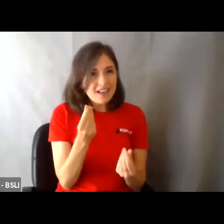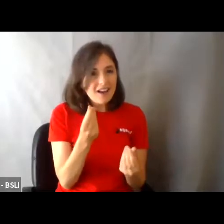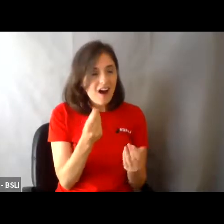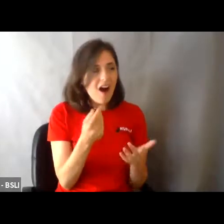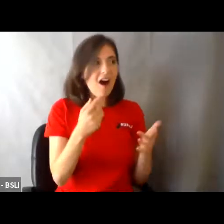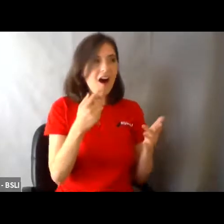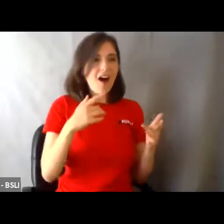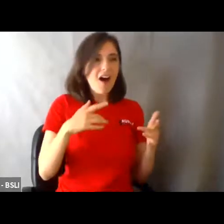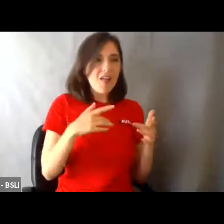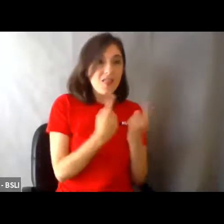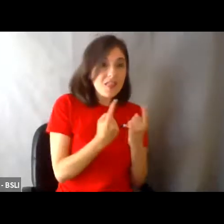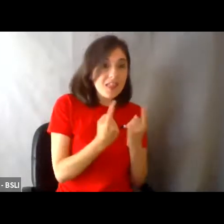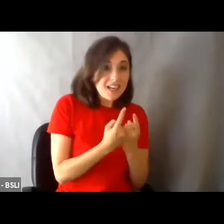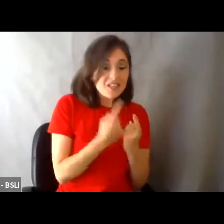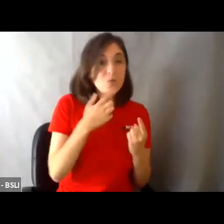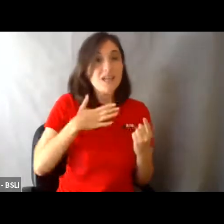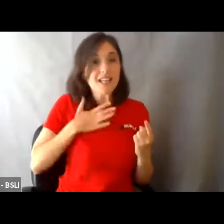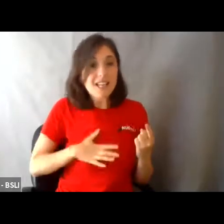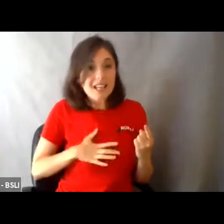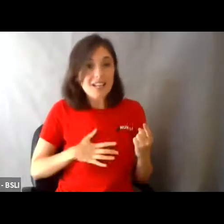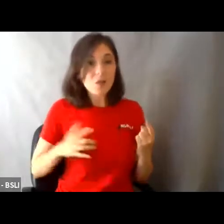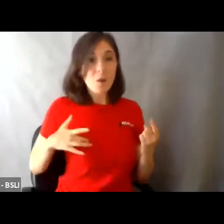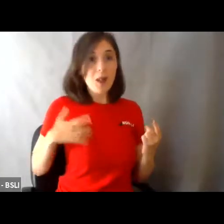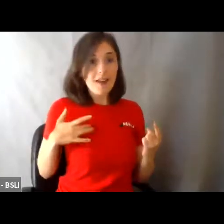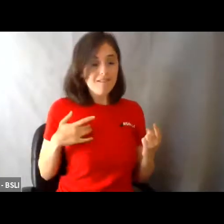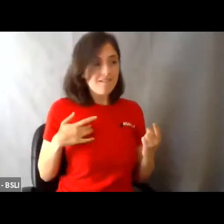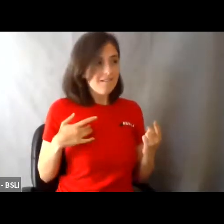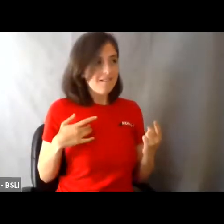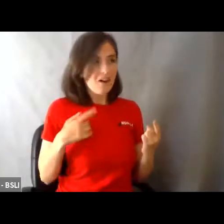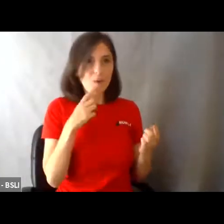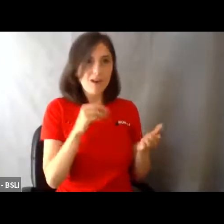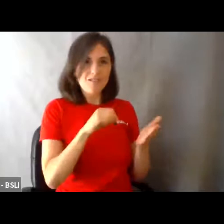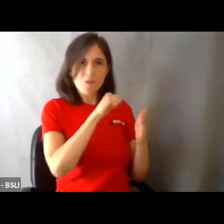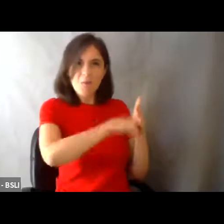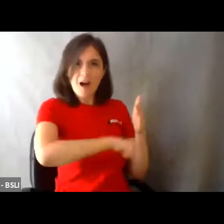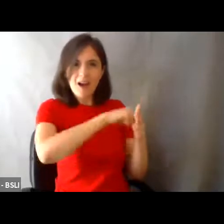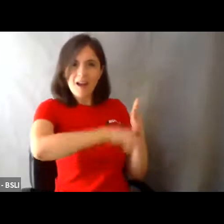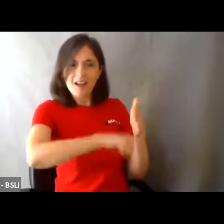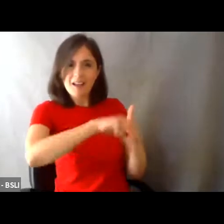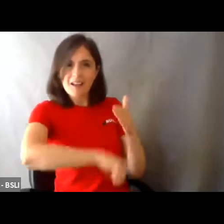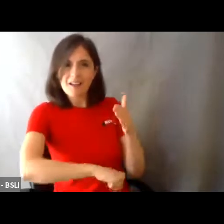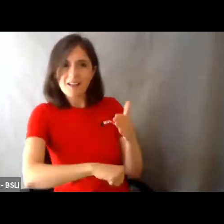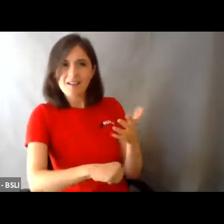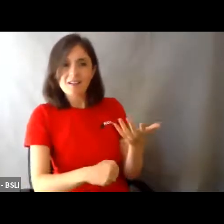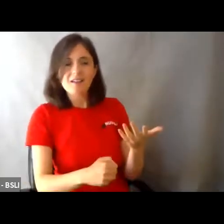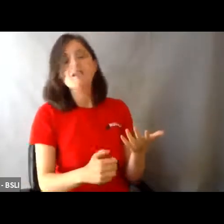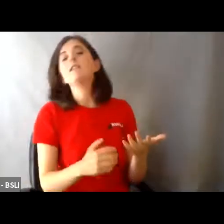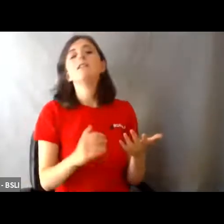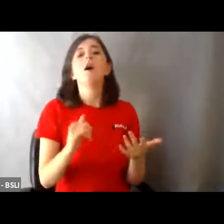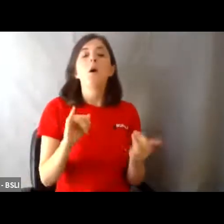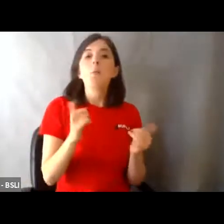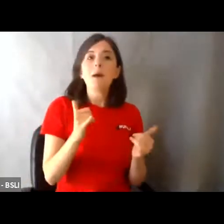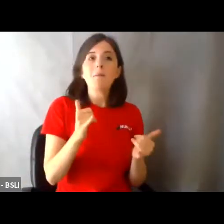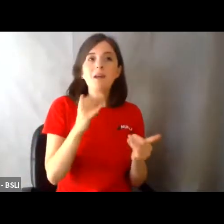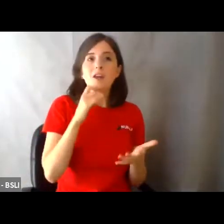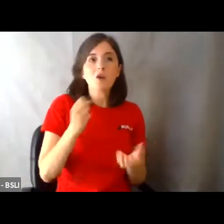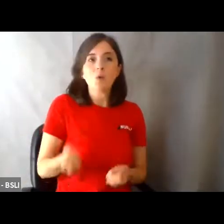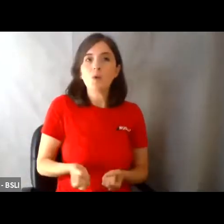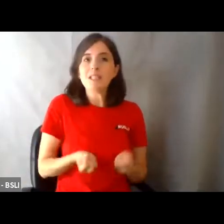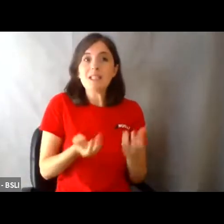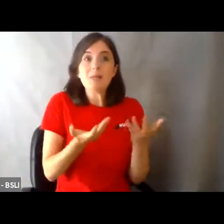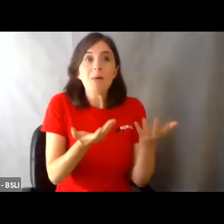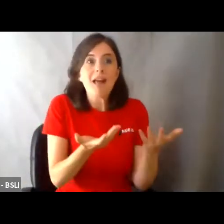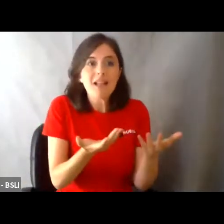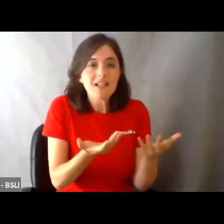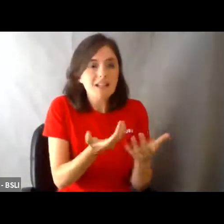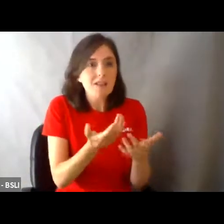still subject to the market mechanism. They still have prices. And if for one reason or another, your income in a month goes quicker than it otherwise